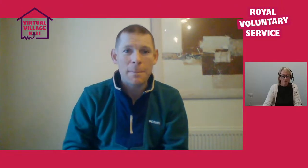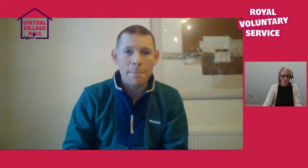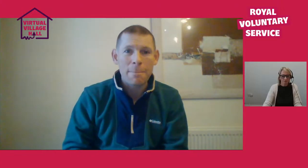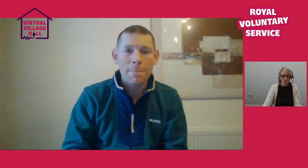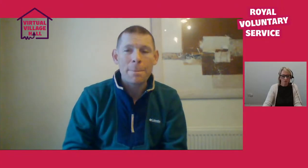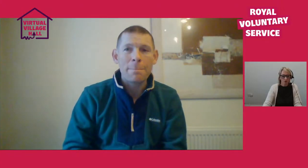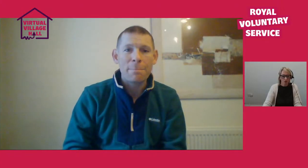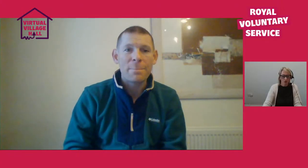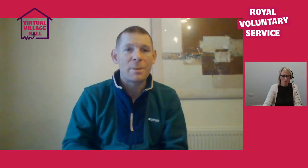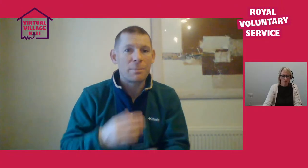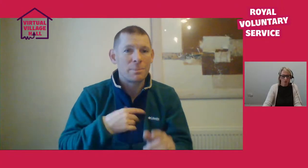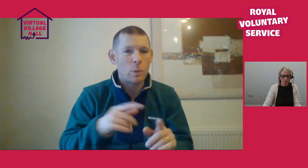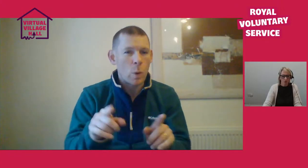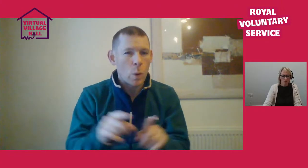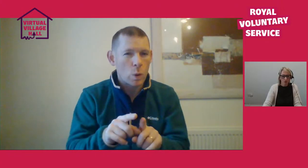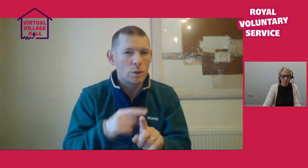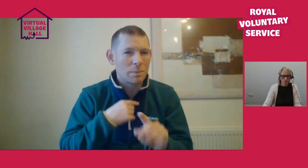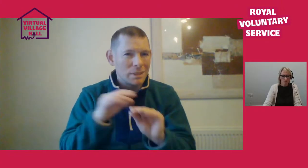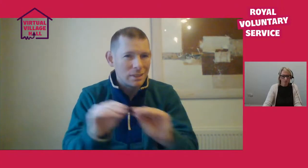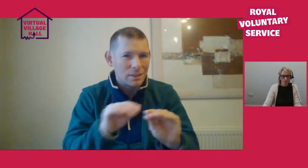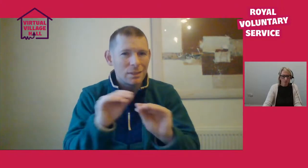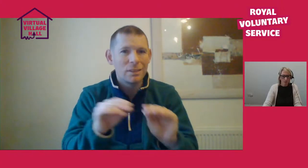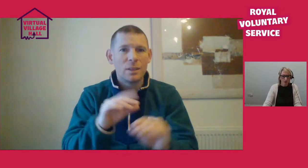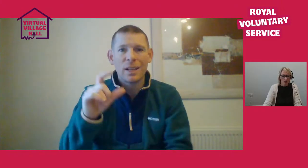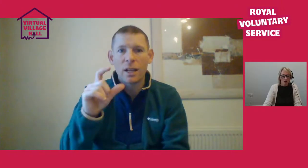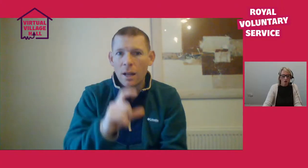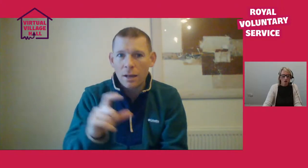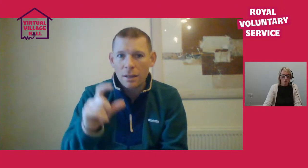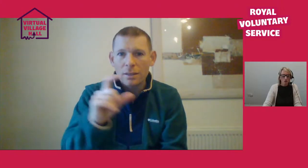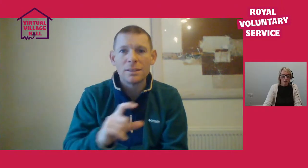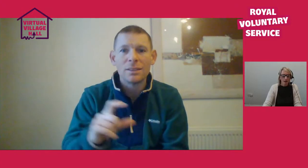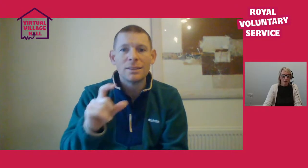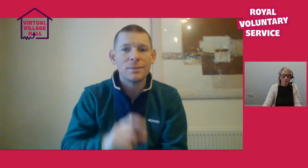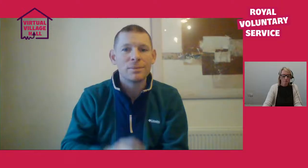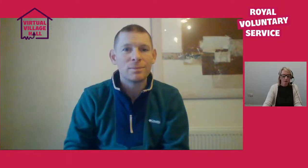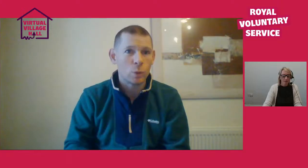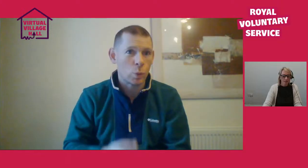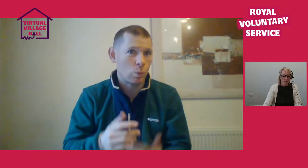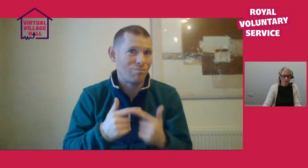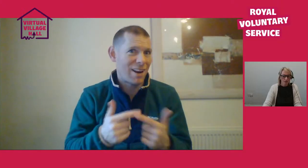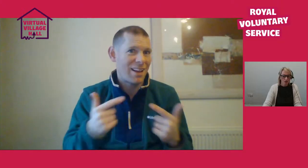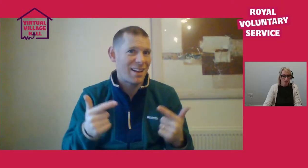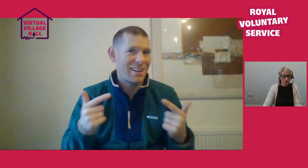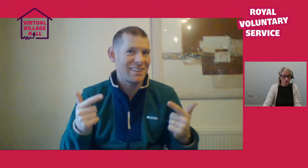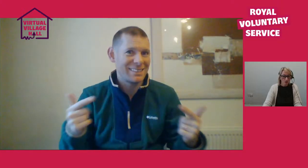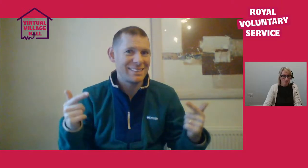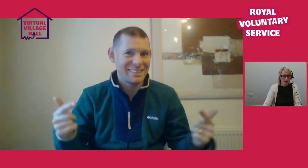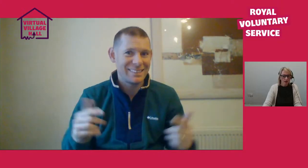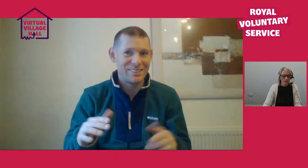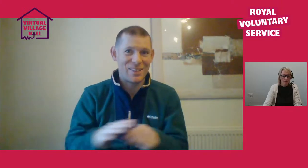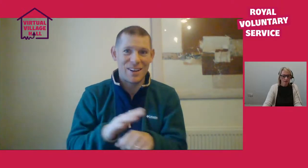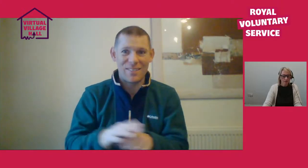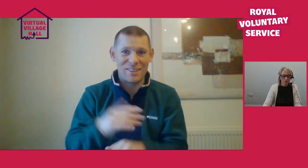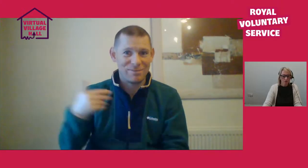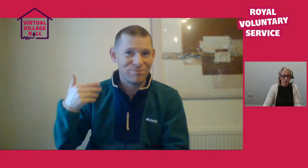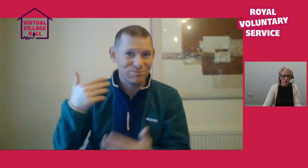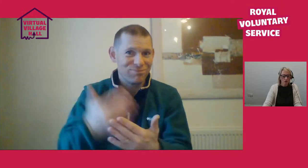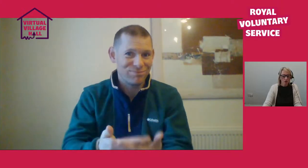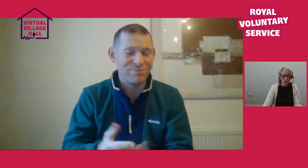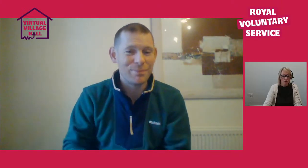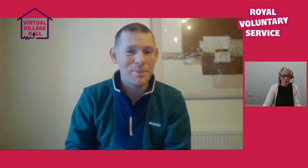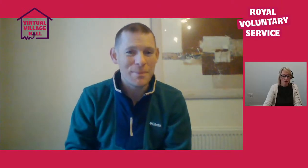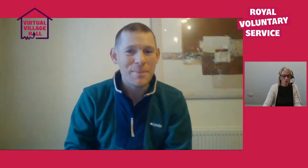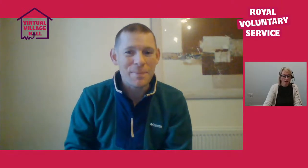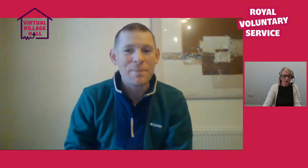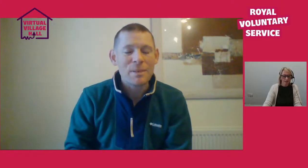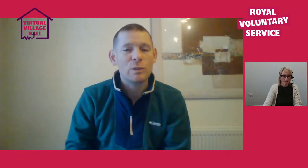office. We've learned about those. Also, I have been teaching the colours as well. So we've covered